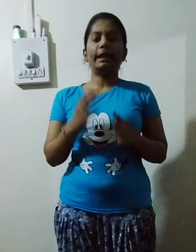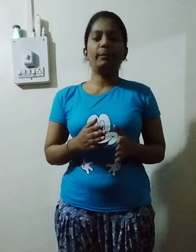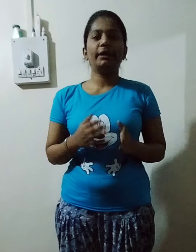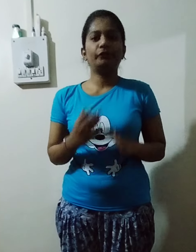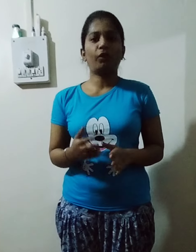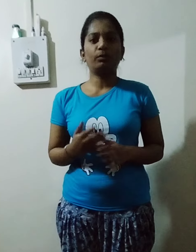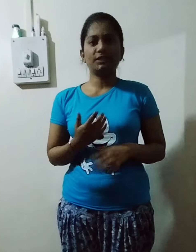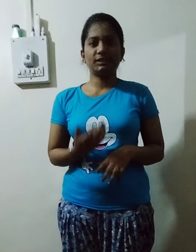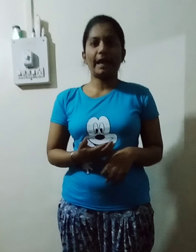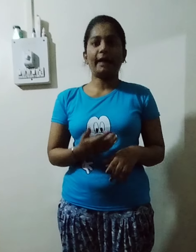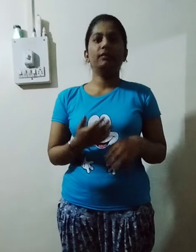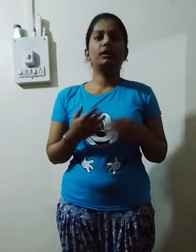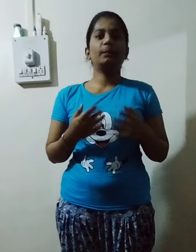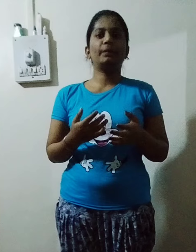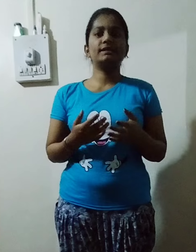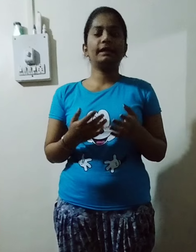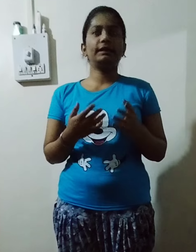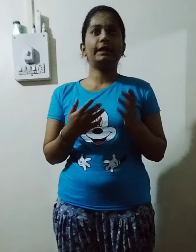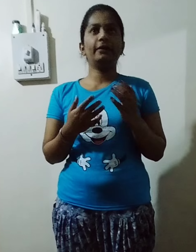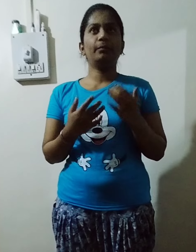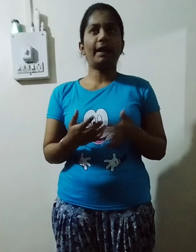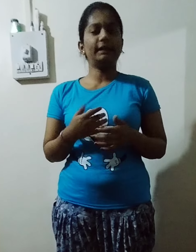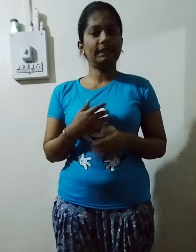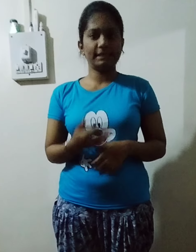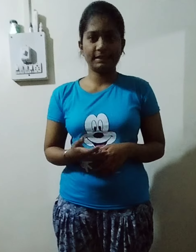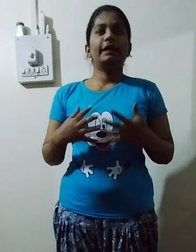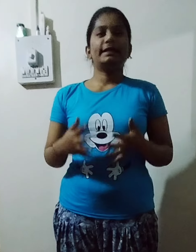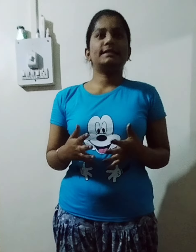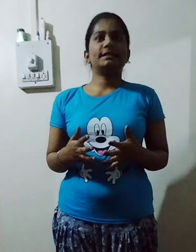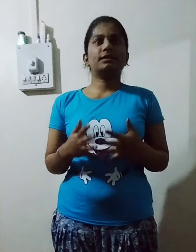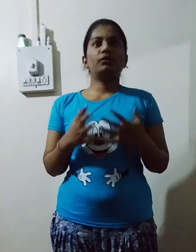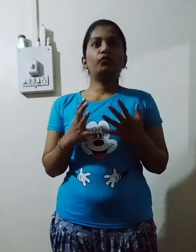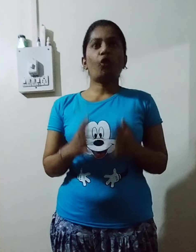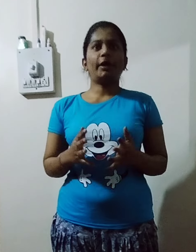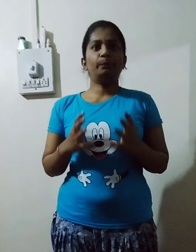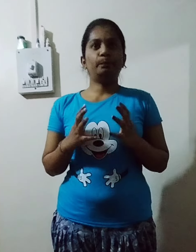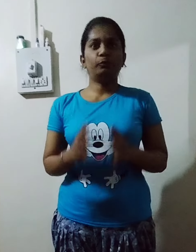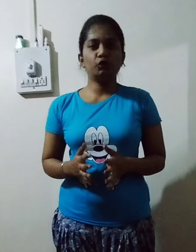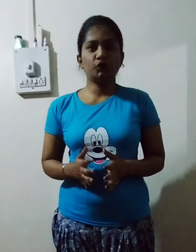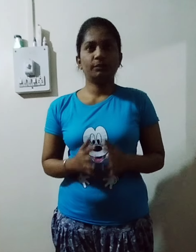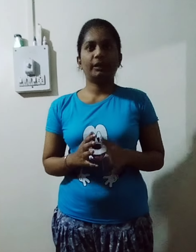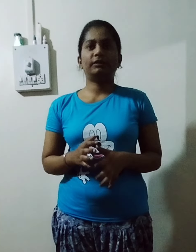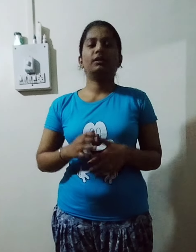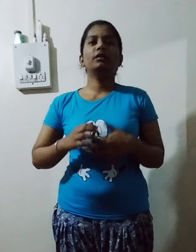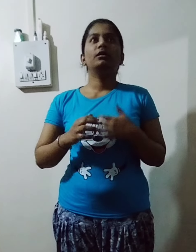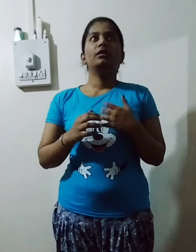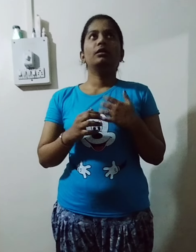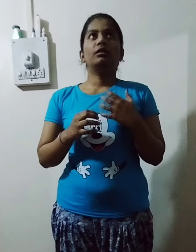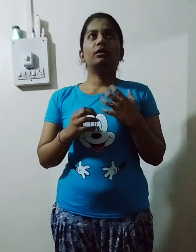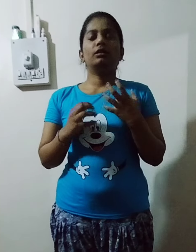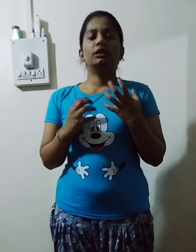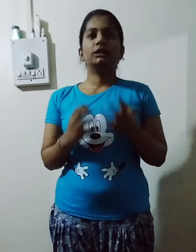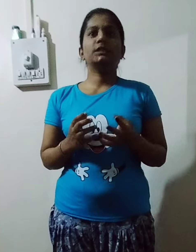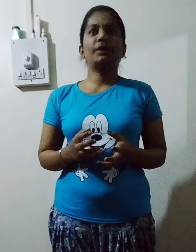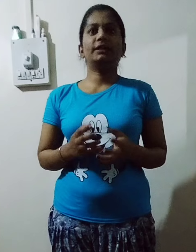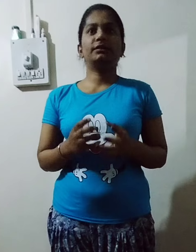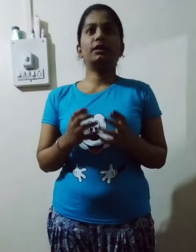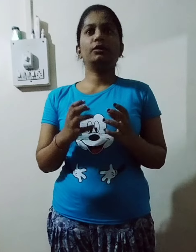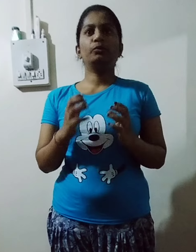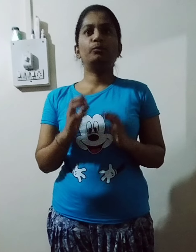element from the stack represented by the list. Next is a void push method. This method push